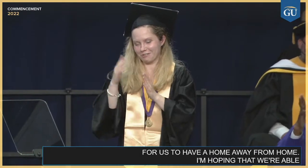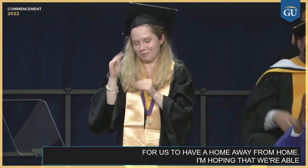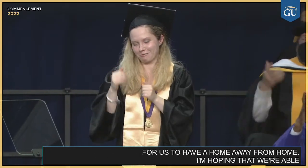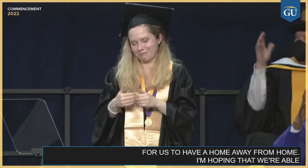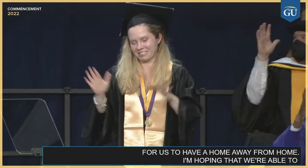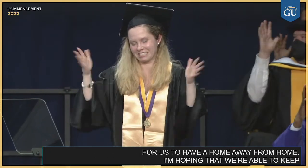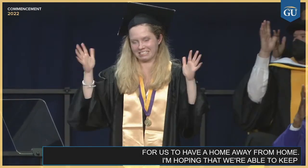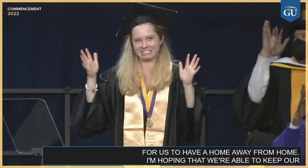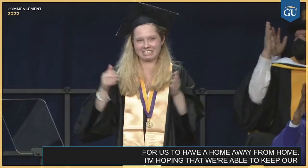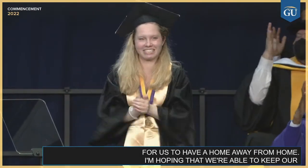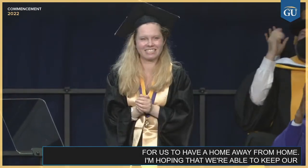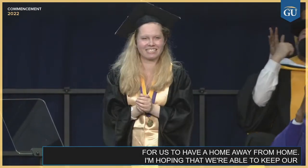crossed. My hope.